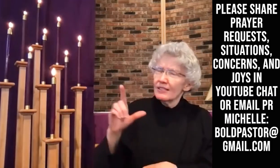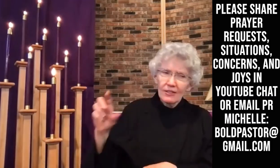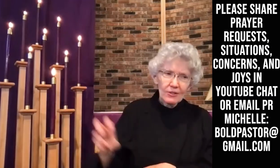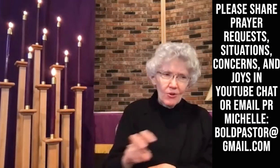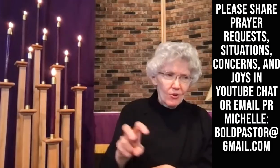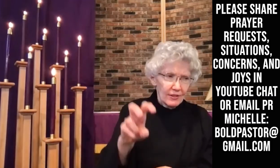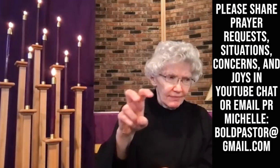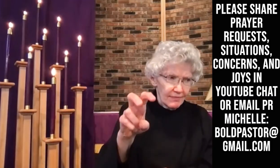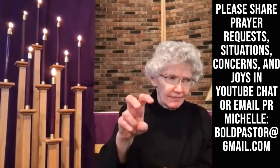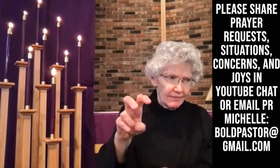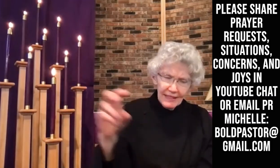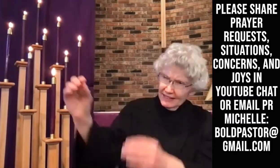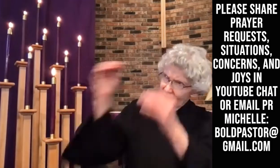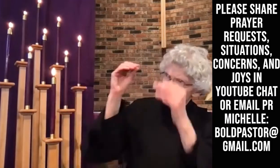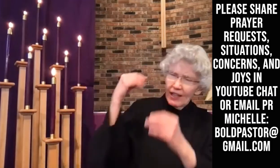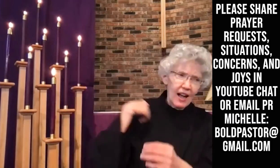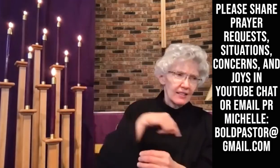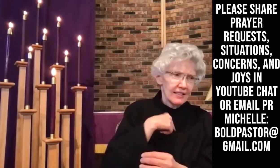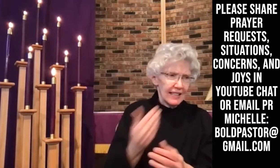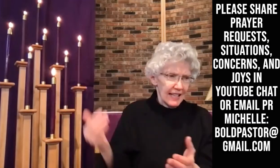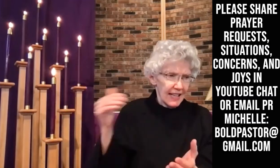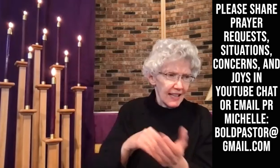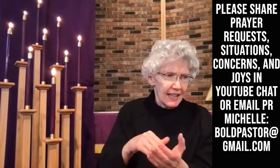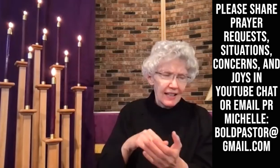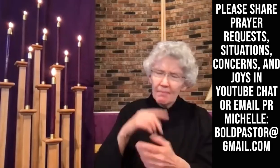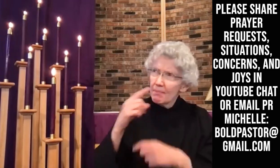Let us pray for all of the people of God and their needs.